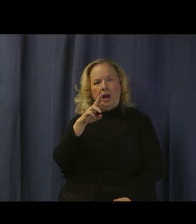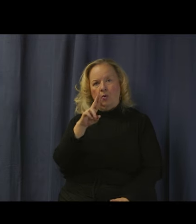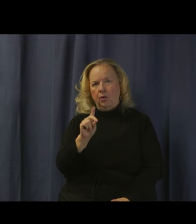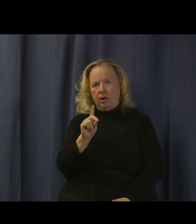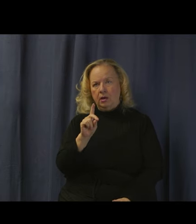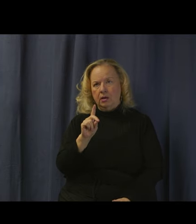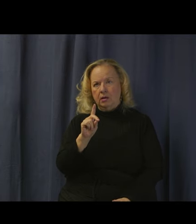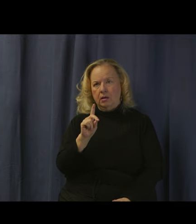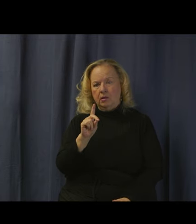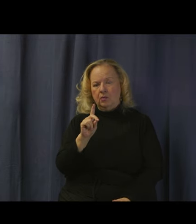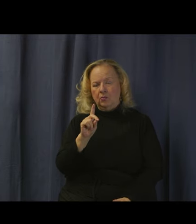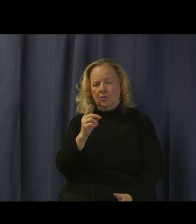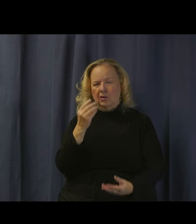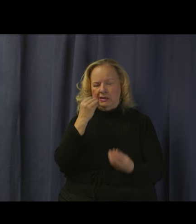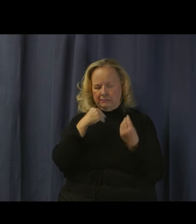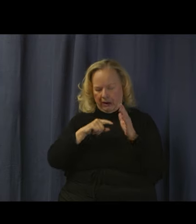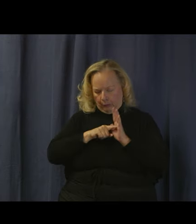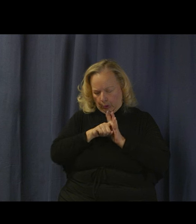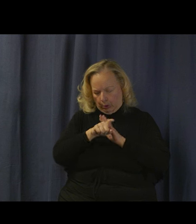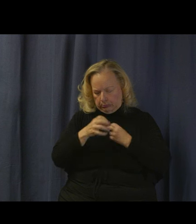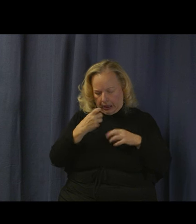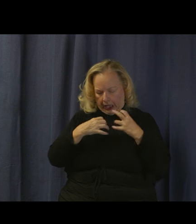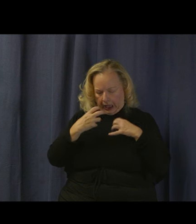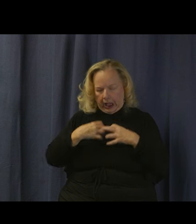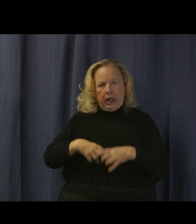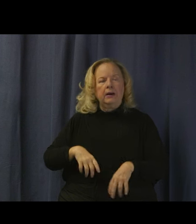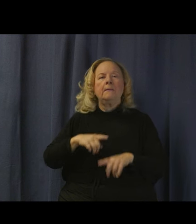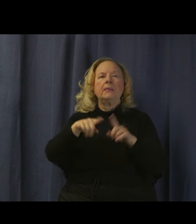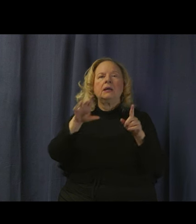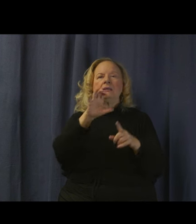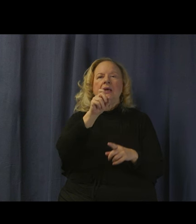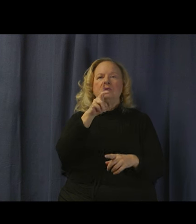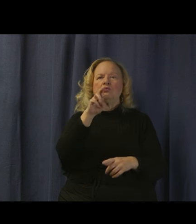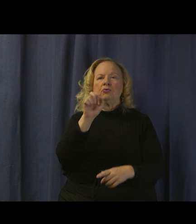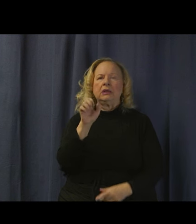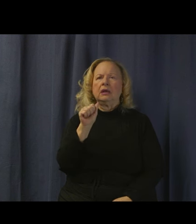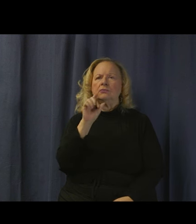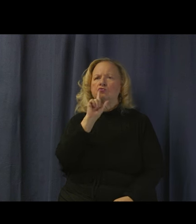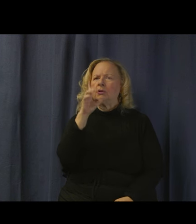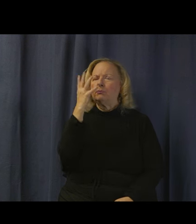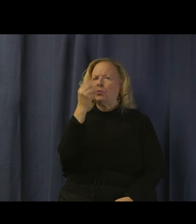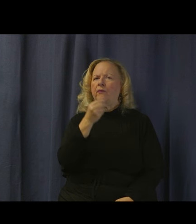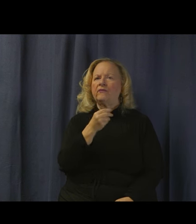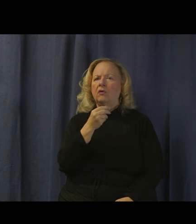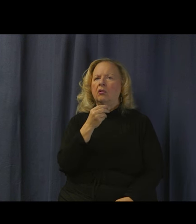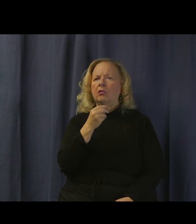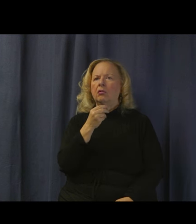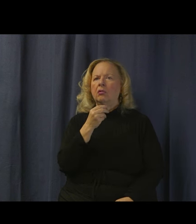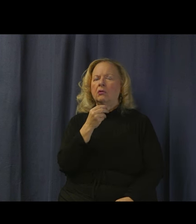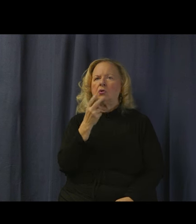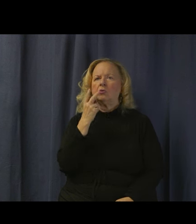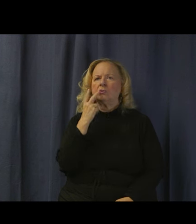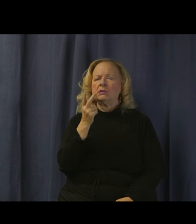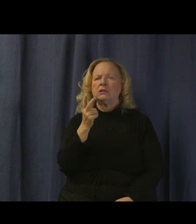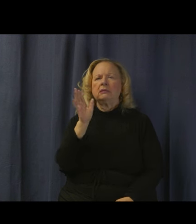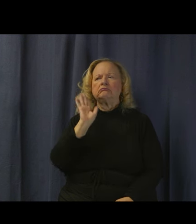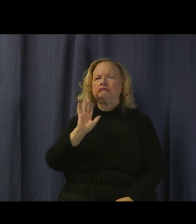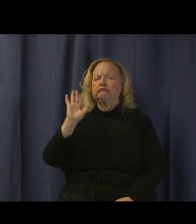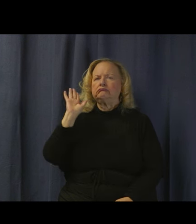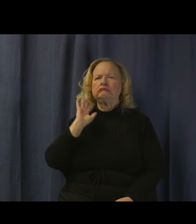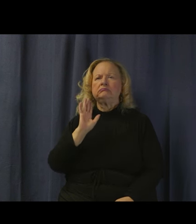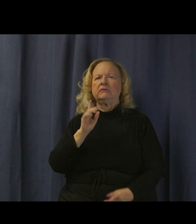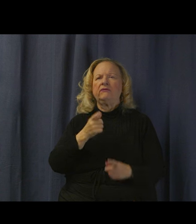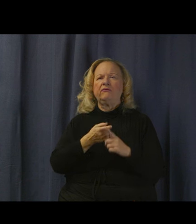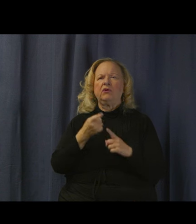worms and all this kind of stuff. But Caesarea is gorgeous. You'll see all of the ancient stuff that's there from 2,000 years